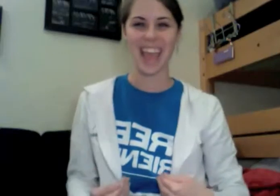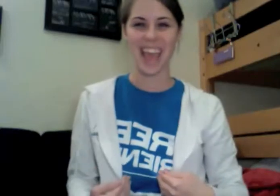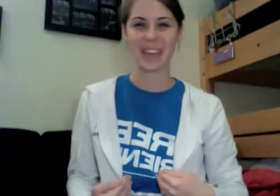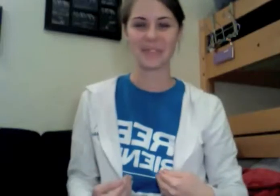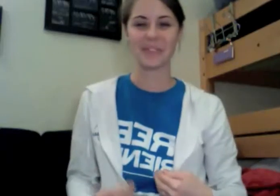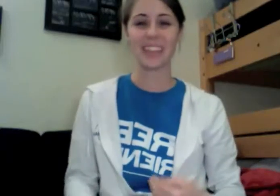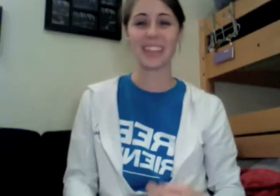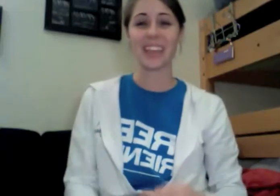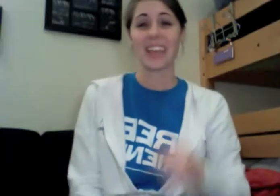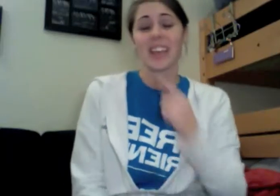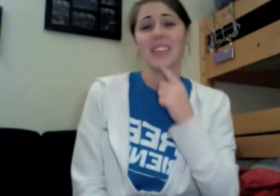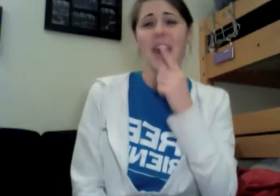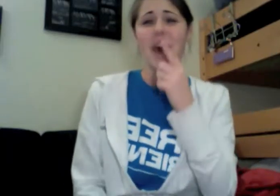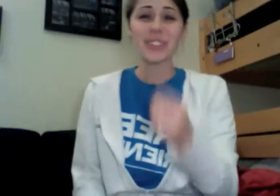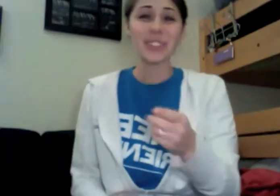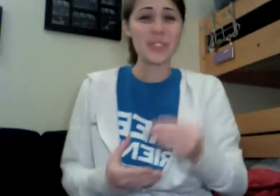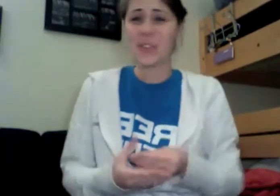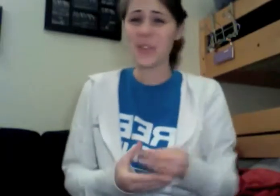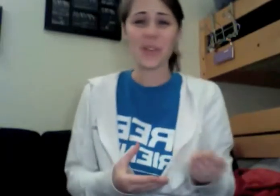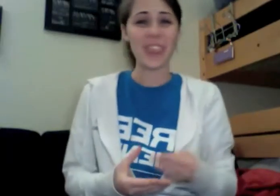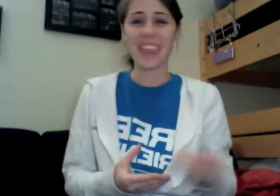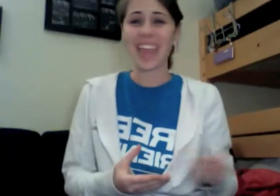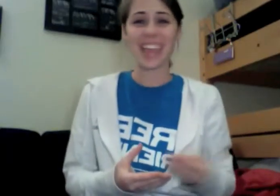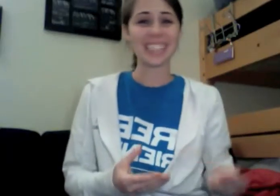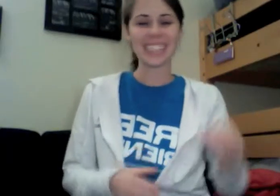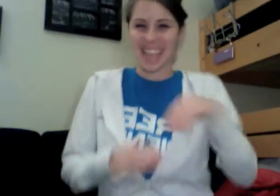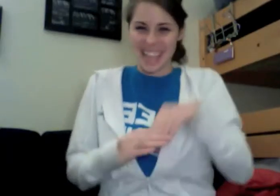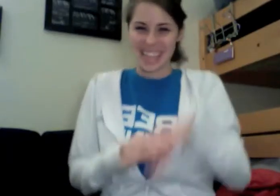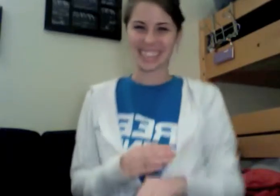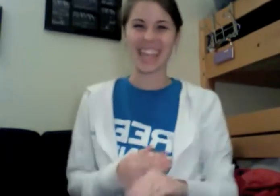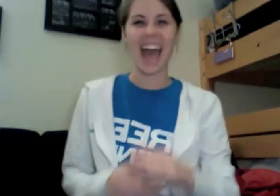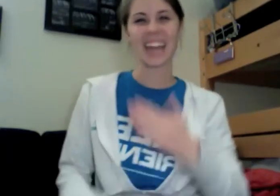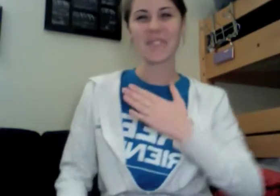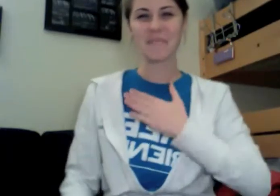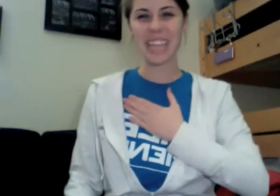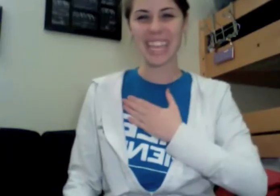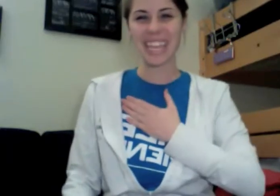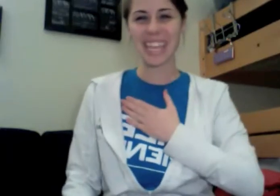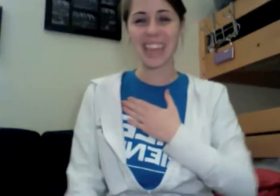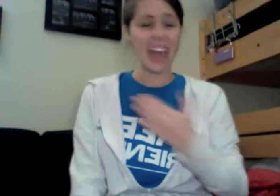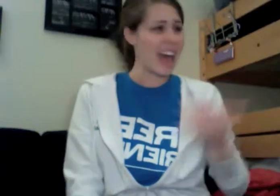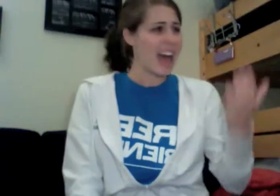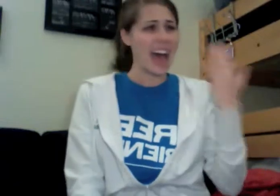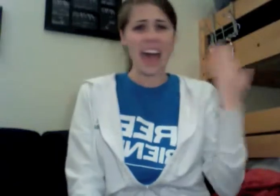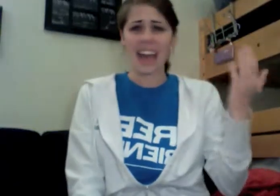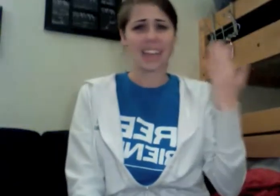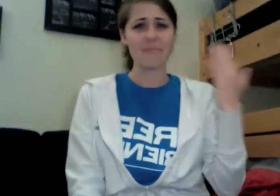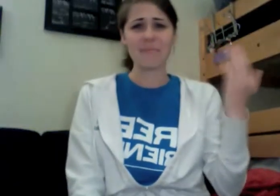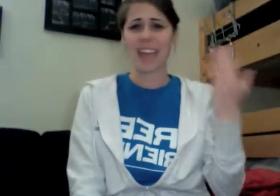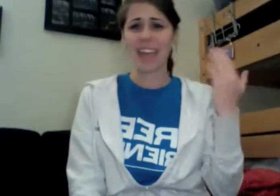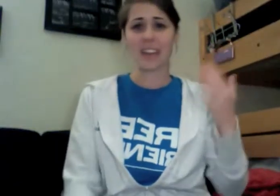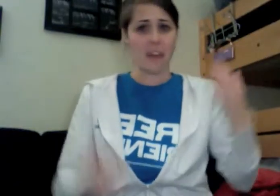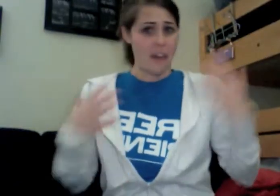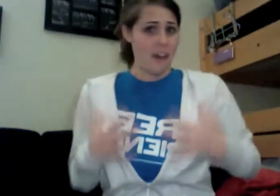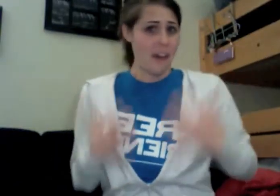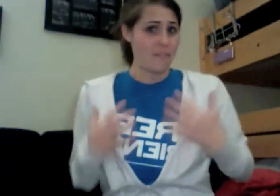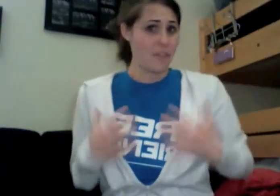I am who I am. There are true things inside of me. I have been afraid